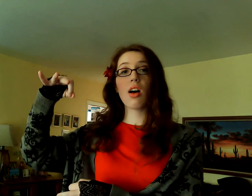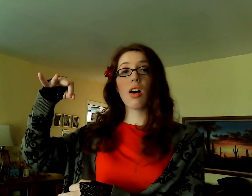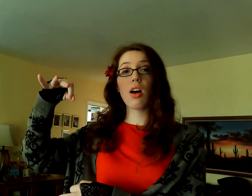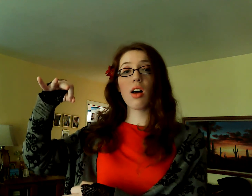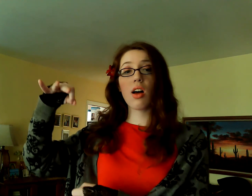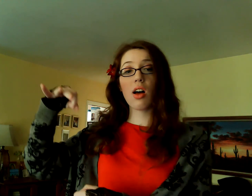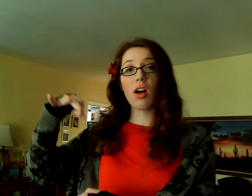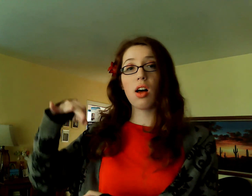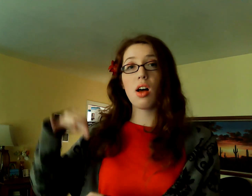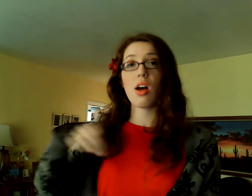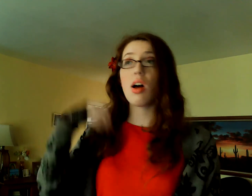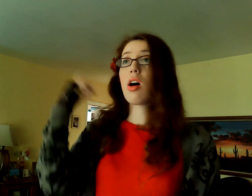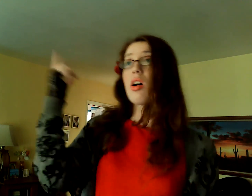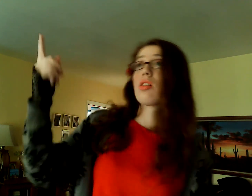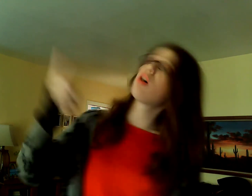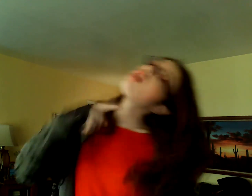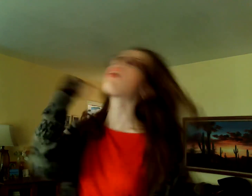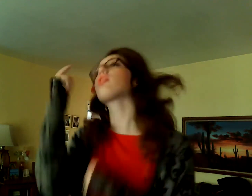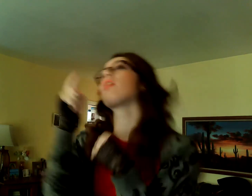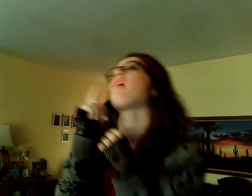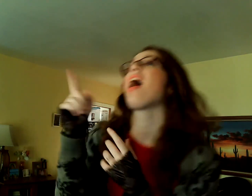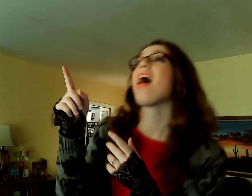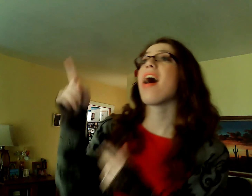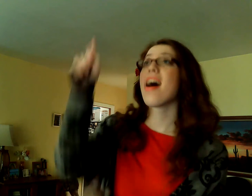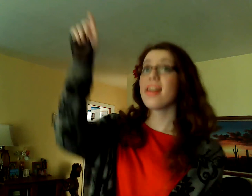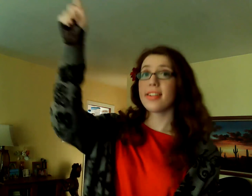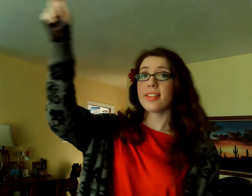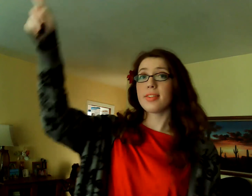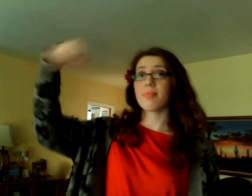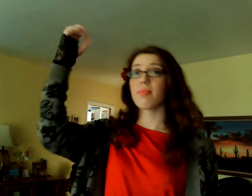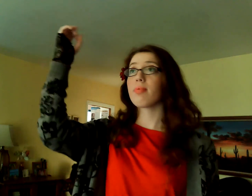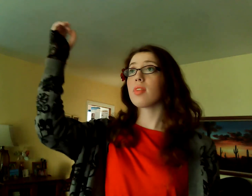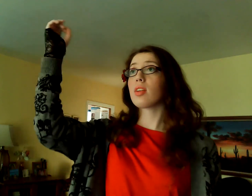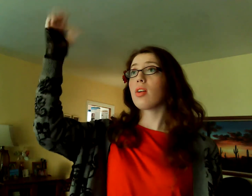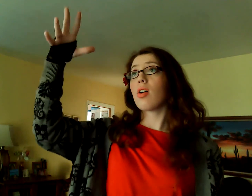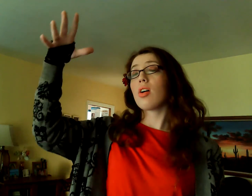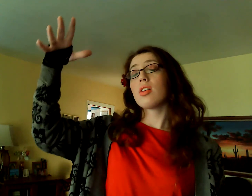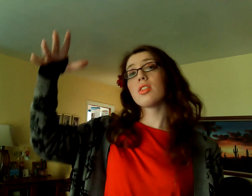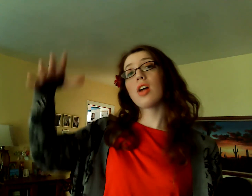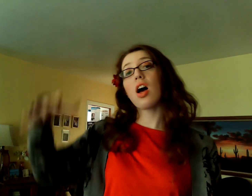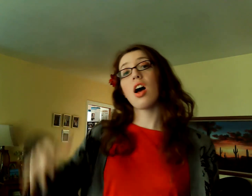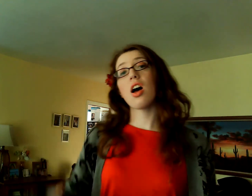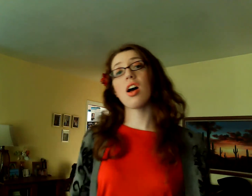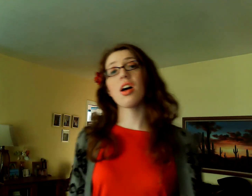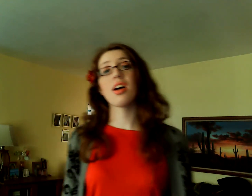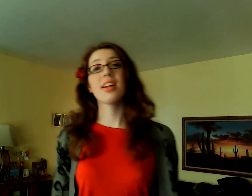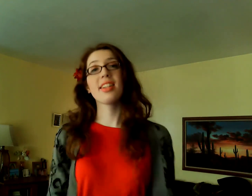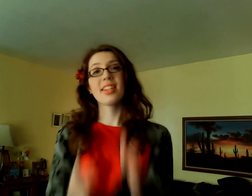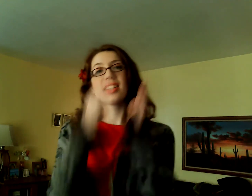don't your face towards the sun.